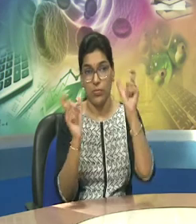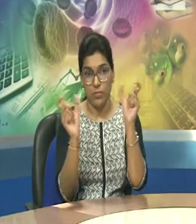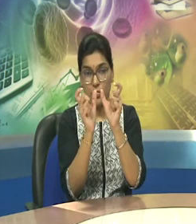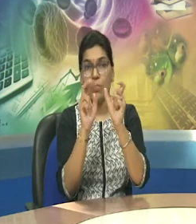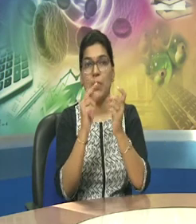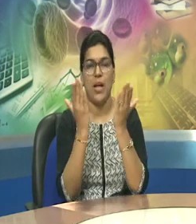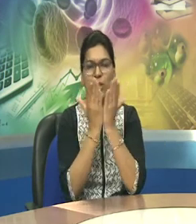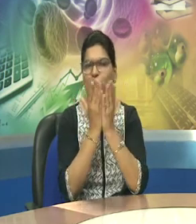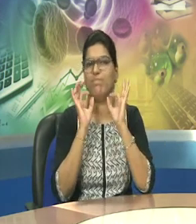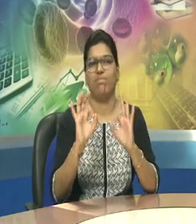Uneducated.